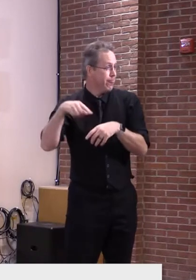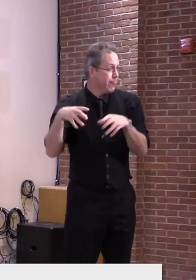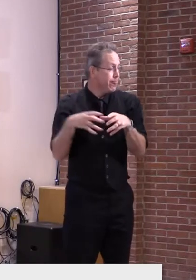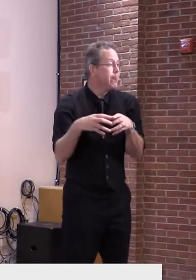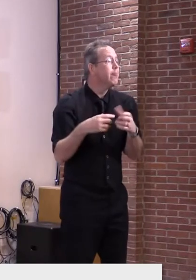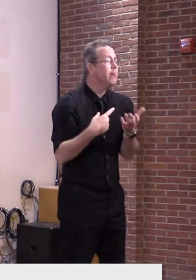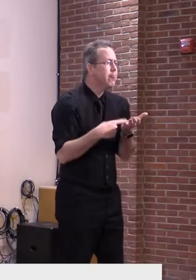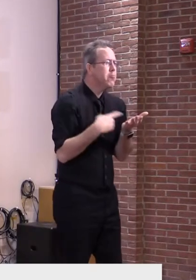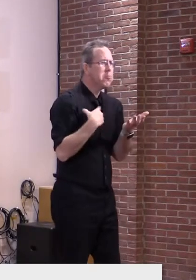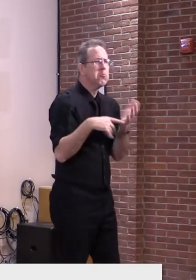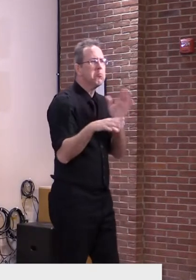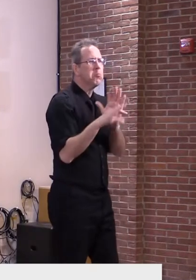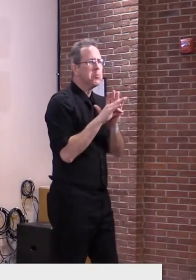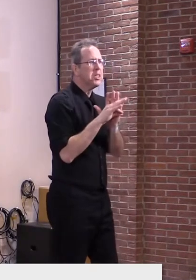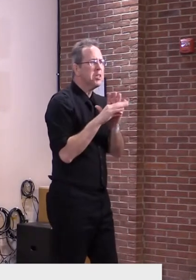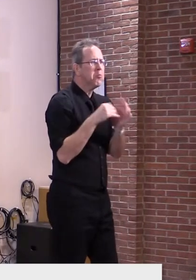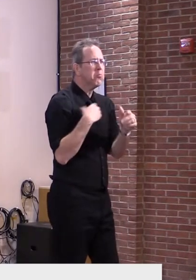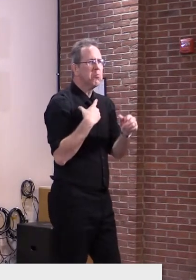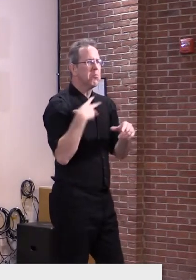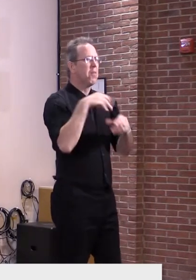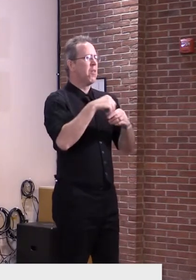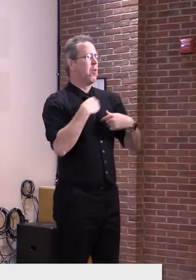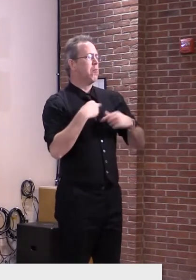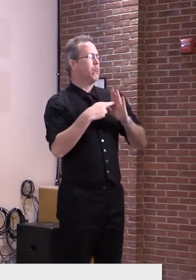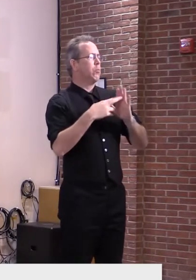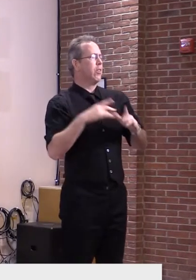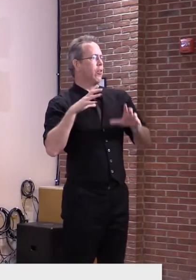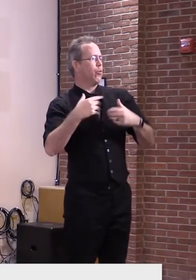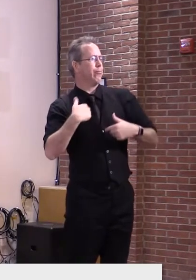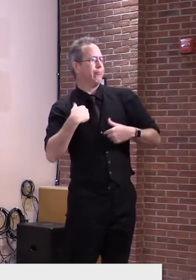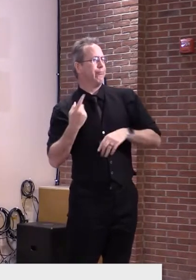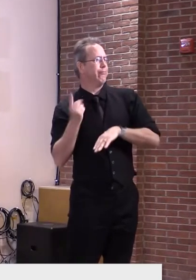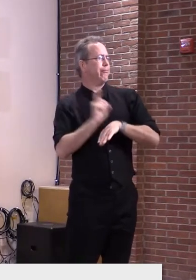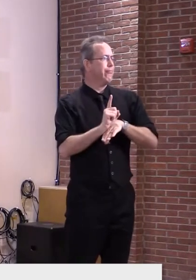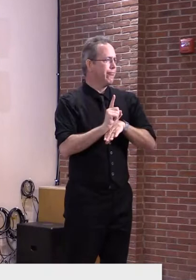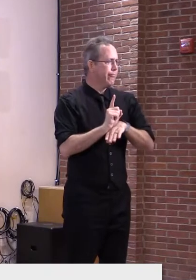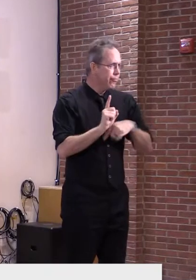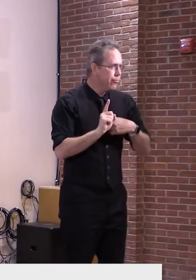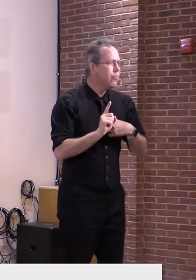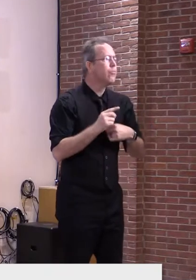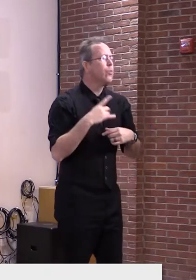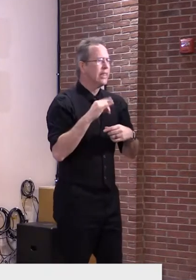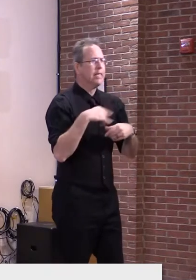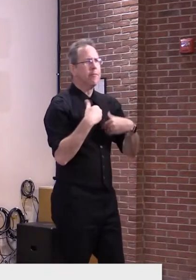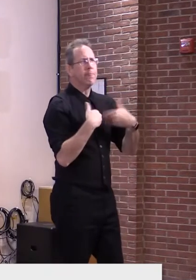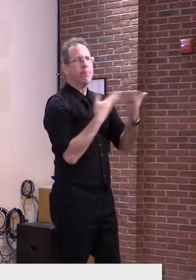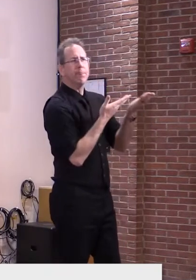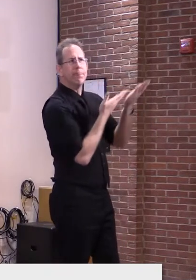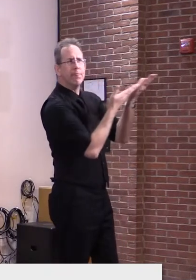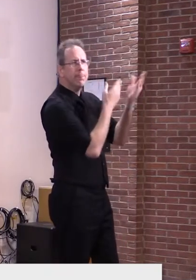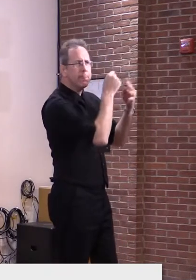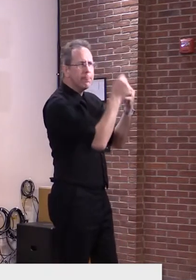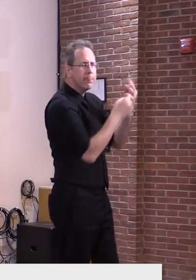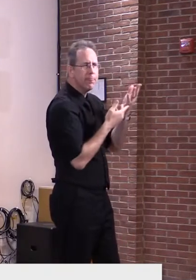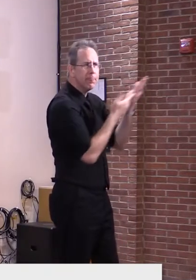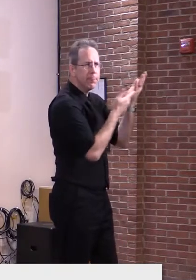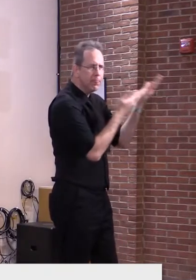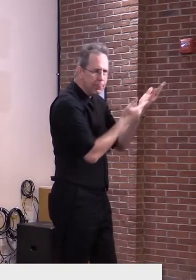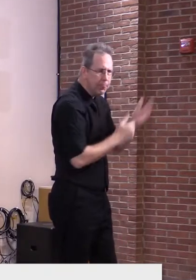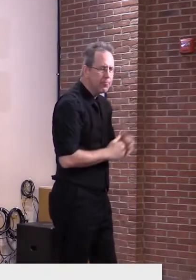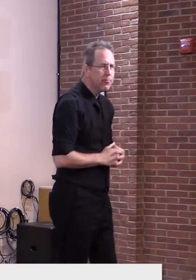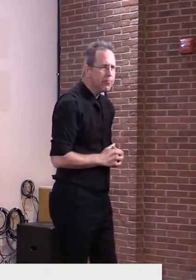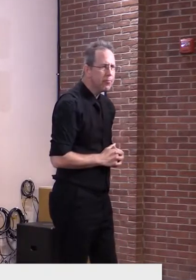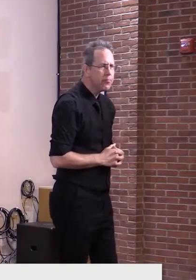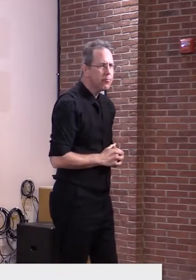designee. And one of the things we recommended is that if there is a